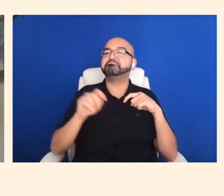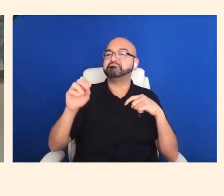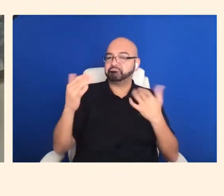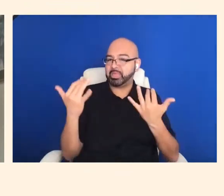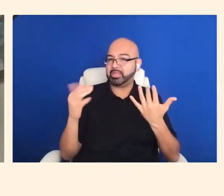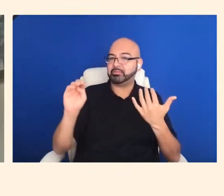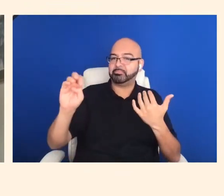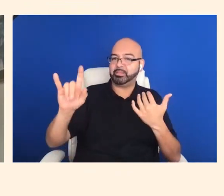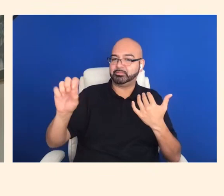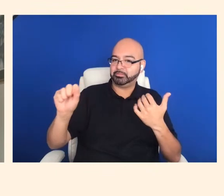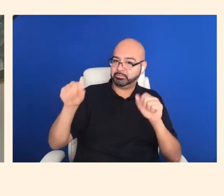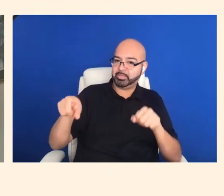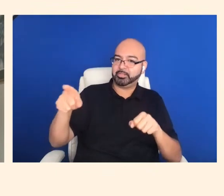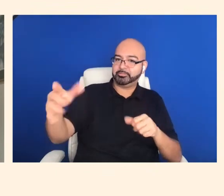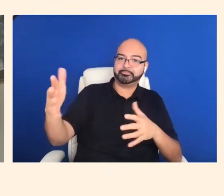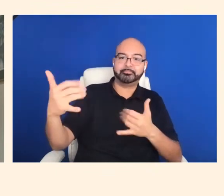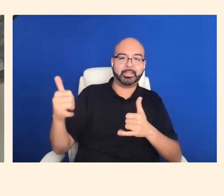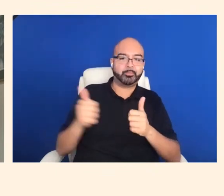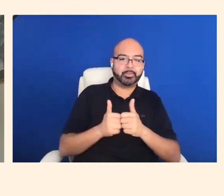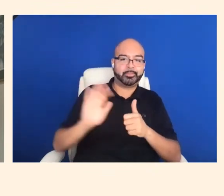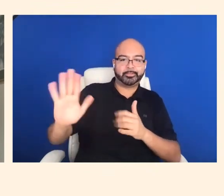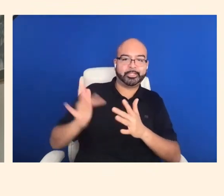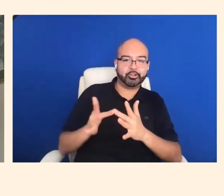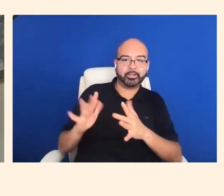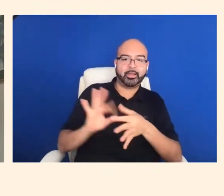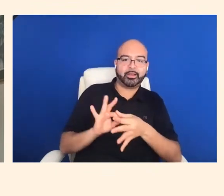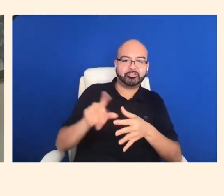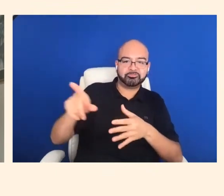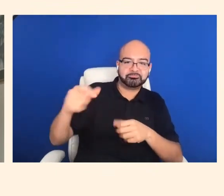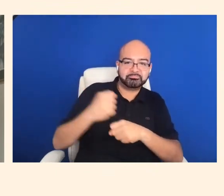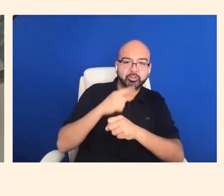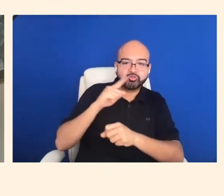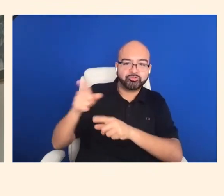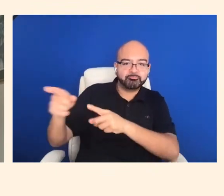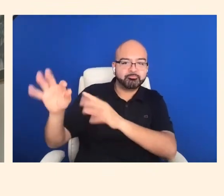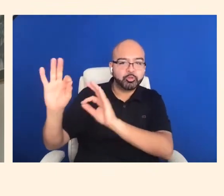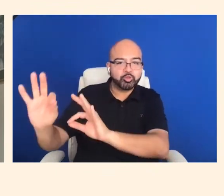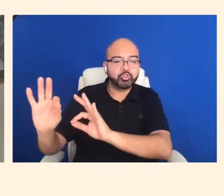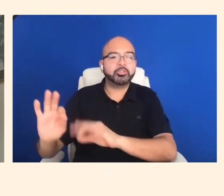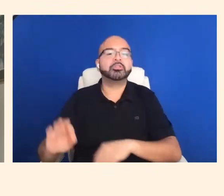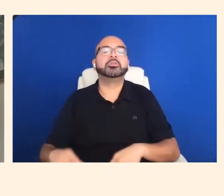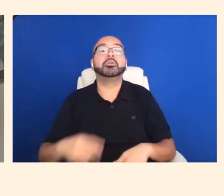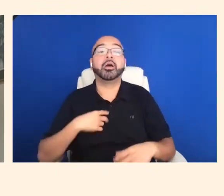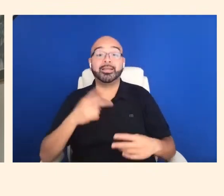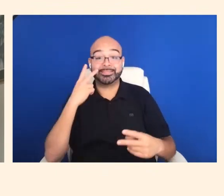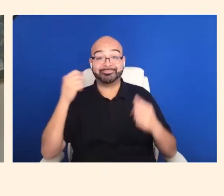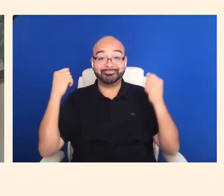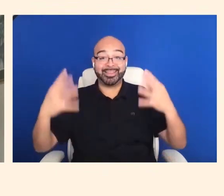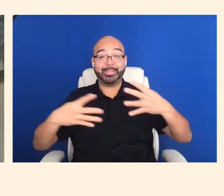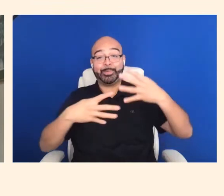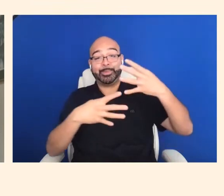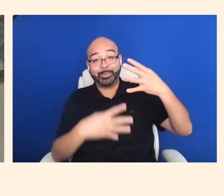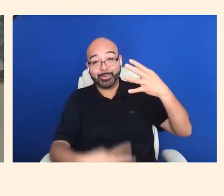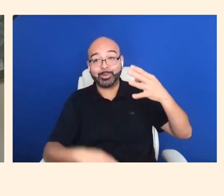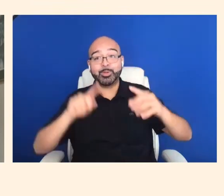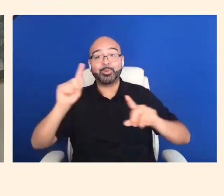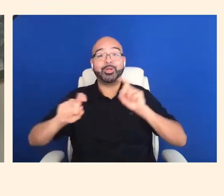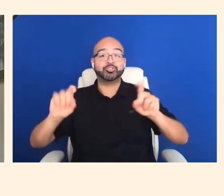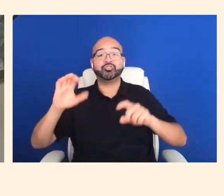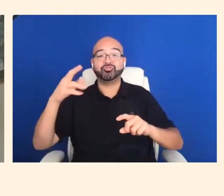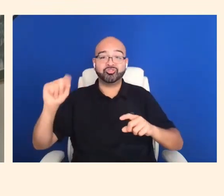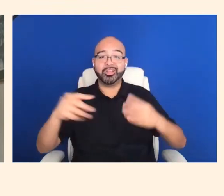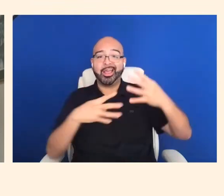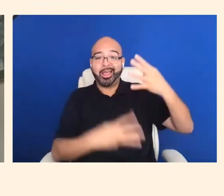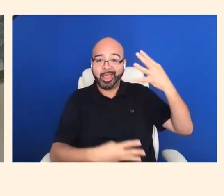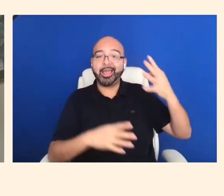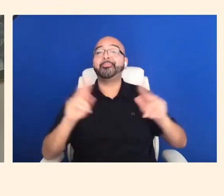to play with the internet connection and make sure that she's good. I see lots of questions in the chats from folks